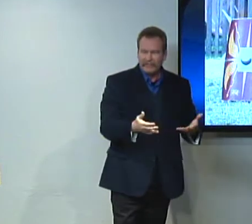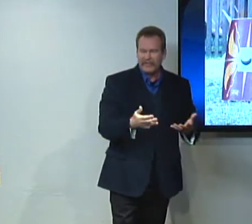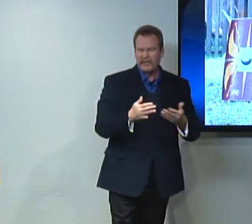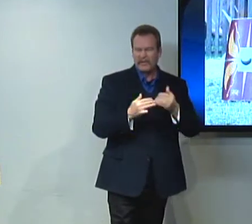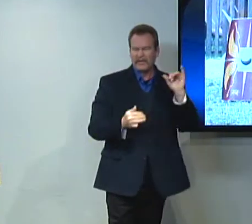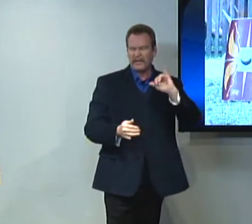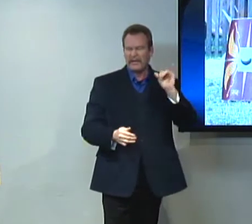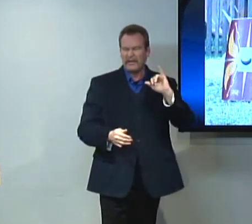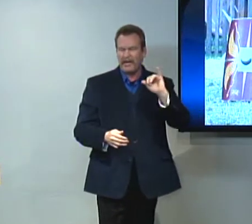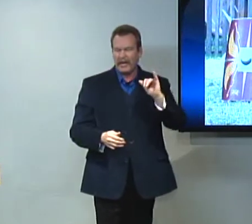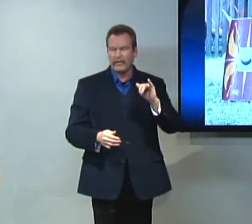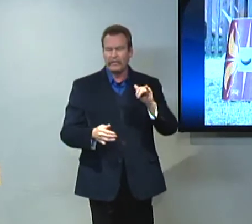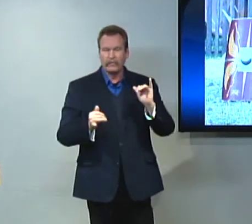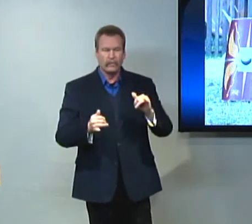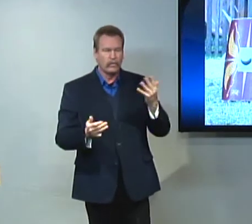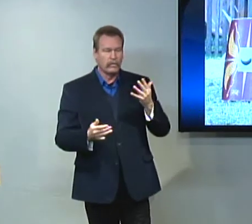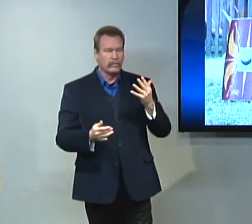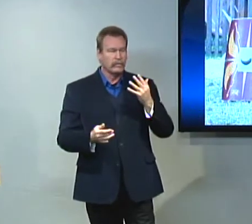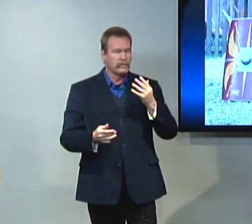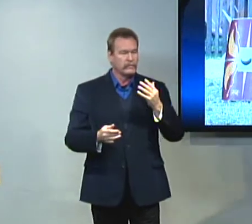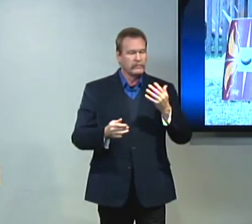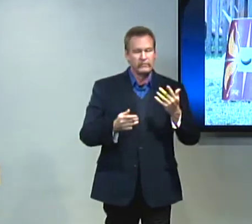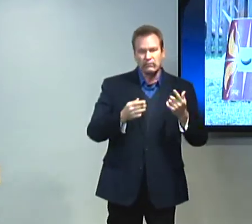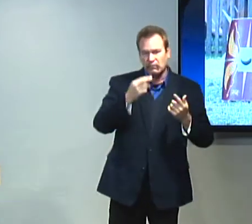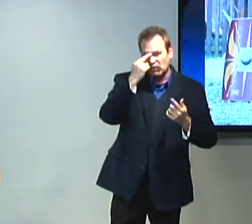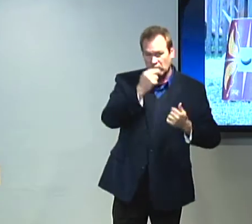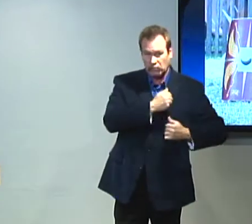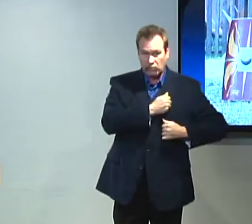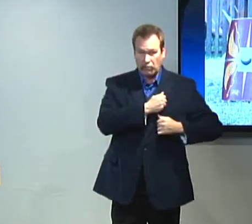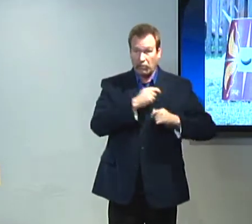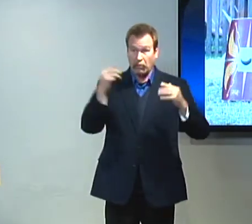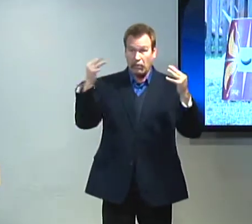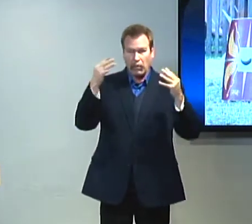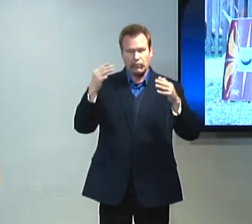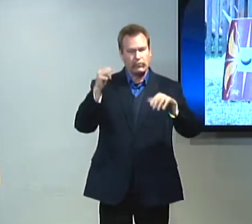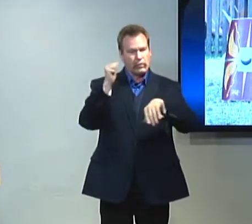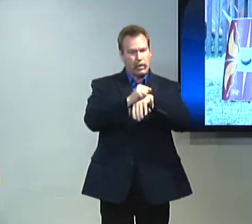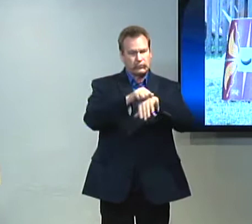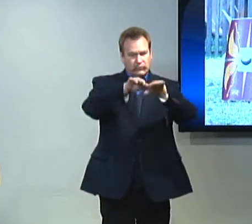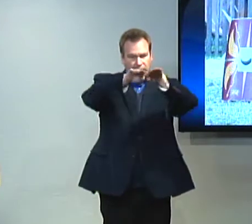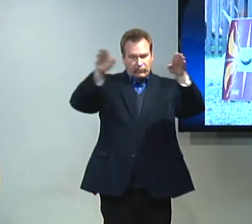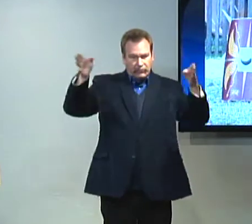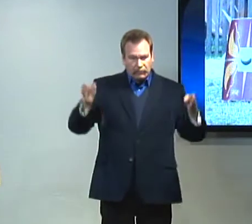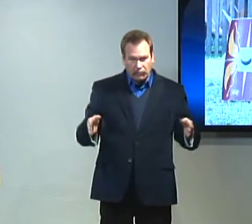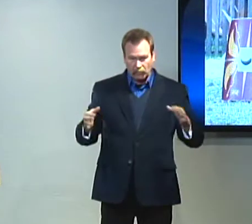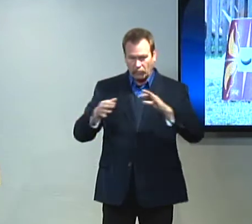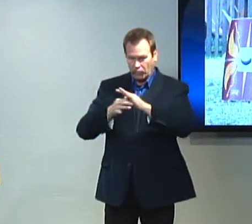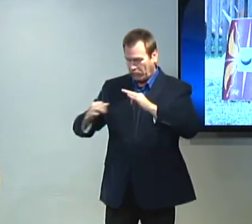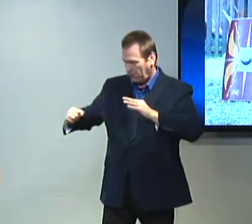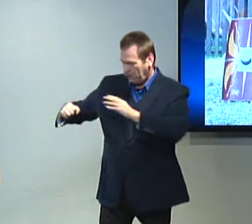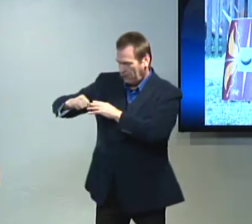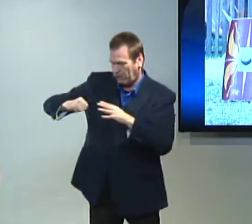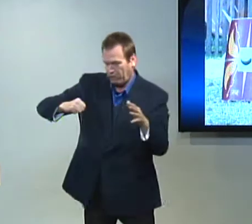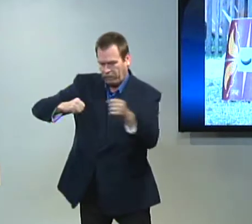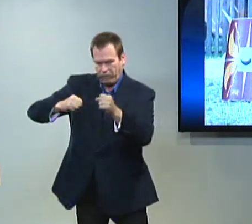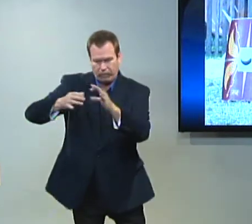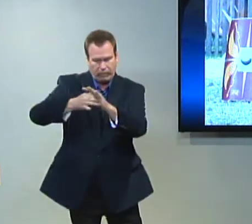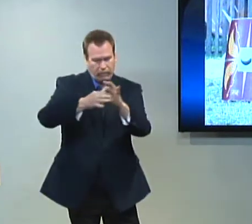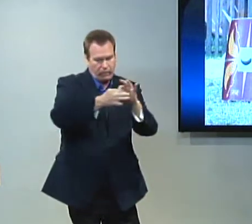are so hard that there's like nothing that you could do with that. And Roman soldiers, when they went to war, they had their